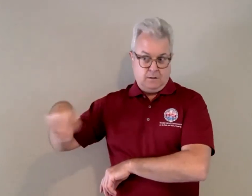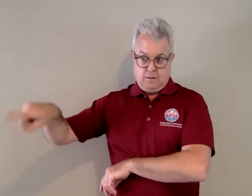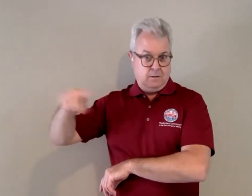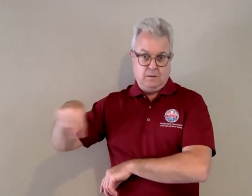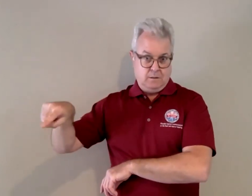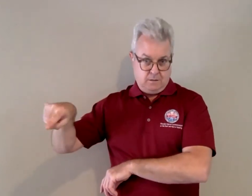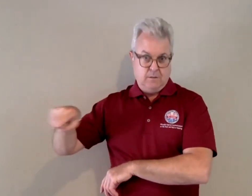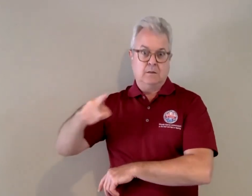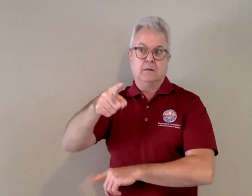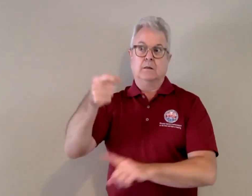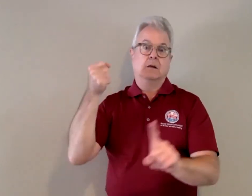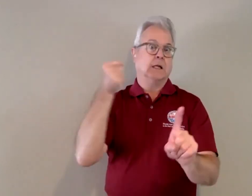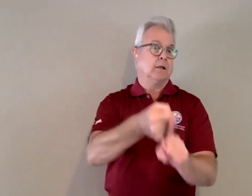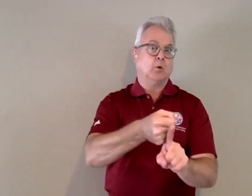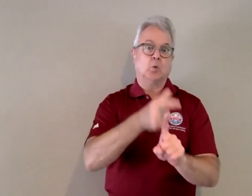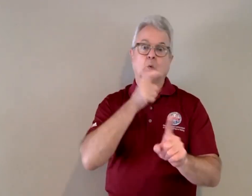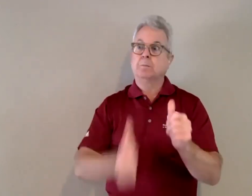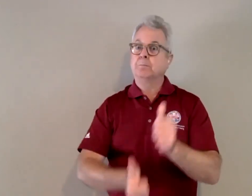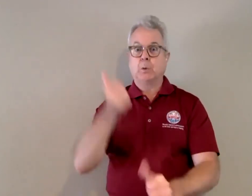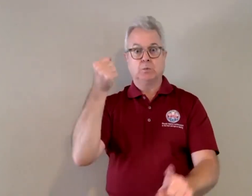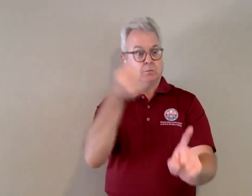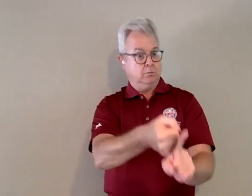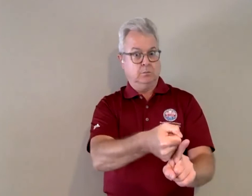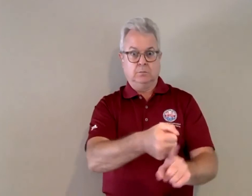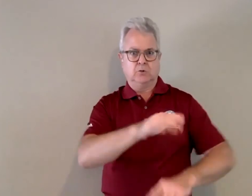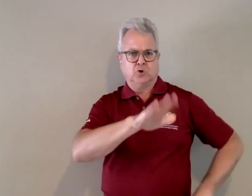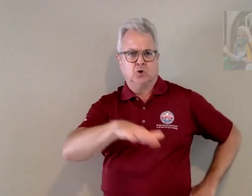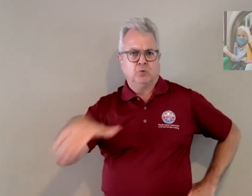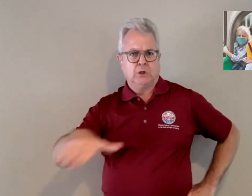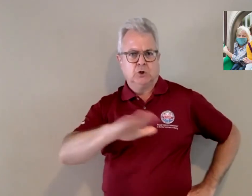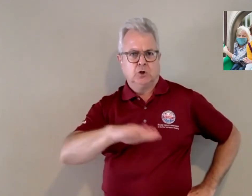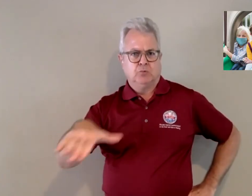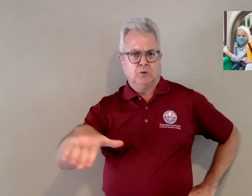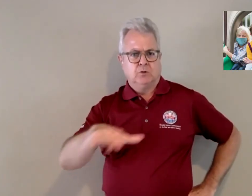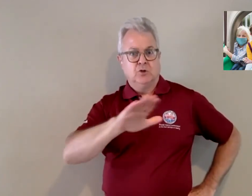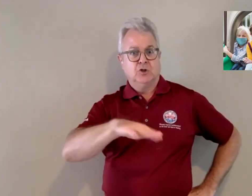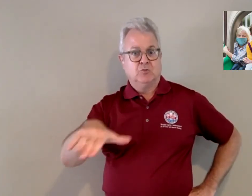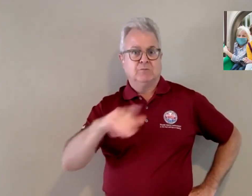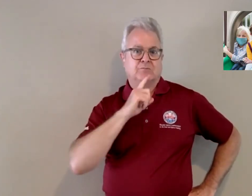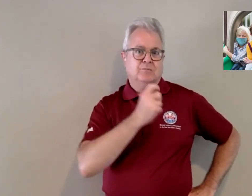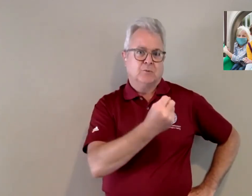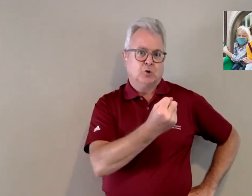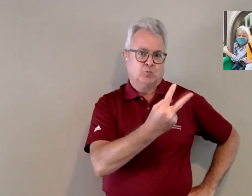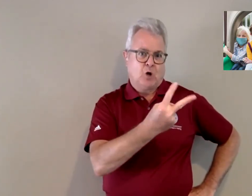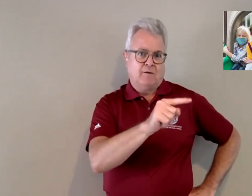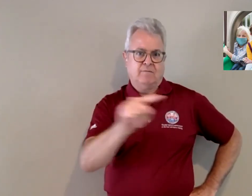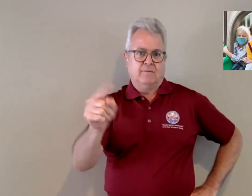Now, if you haven't been vaccinated yet, and who is getting sick the most? Right now,